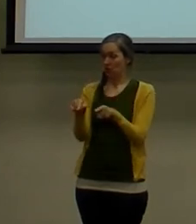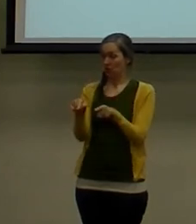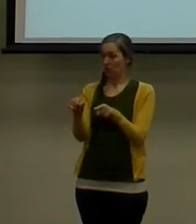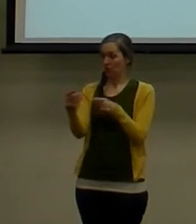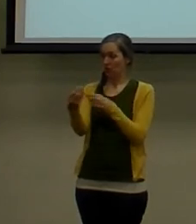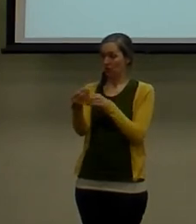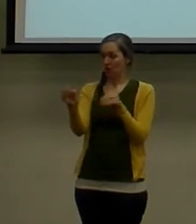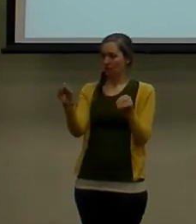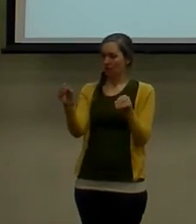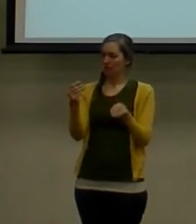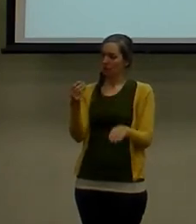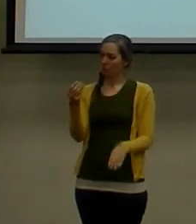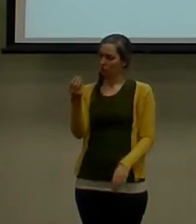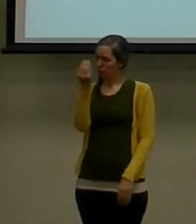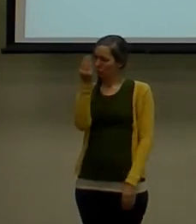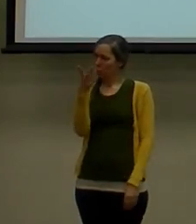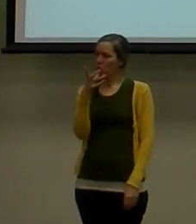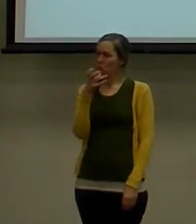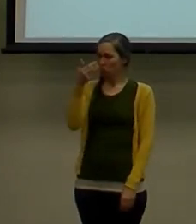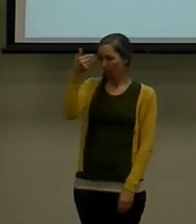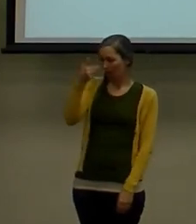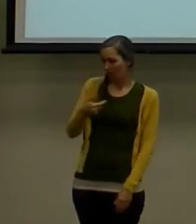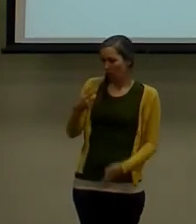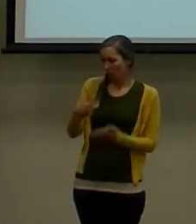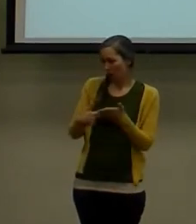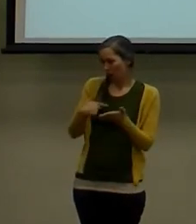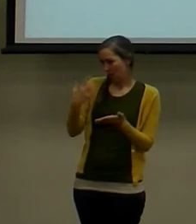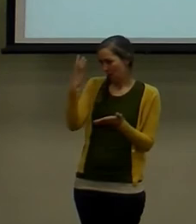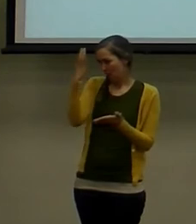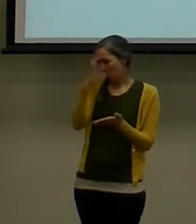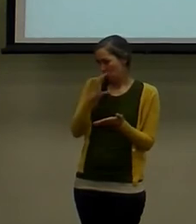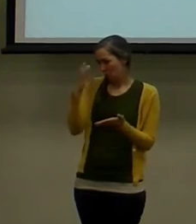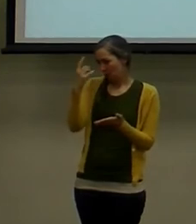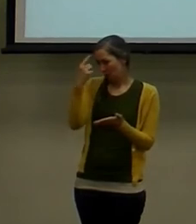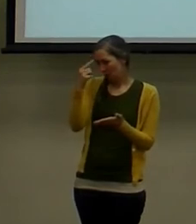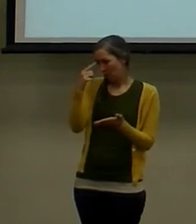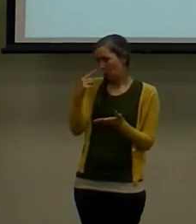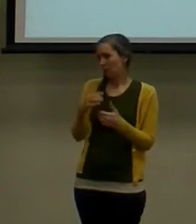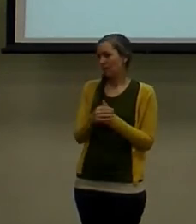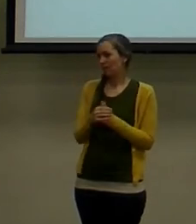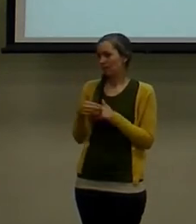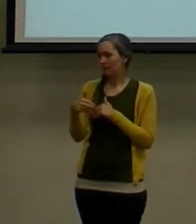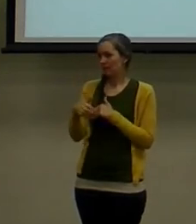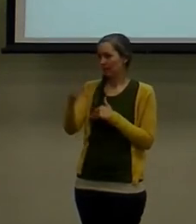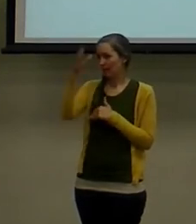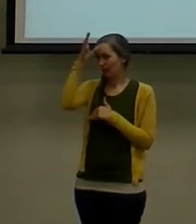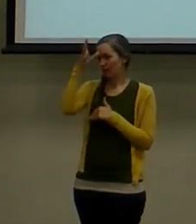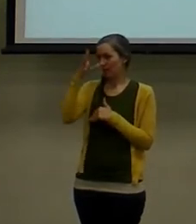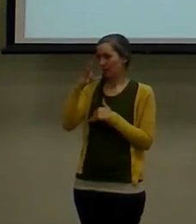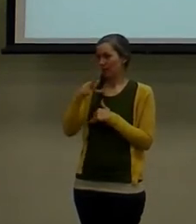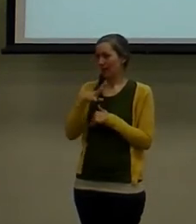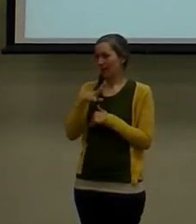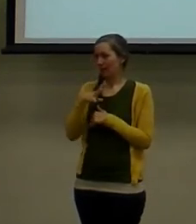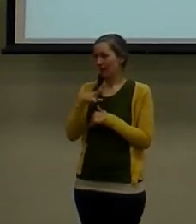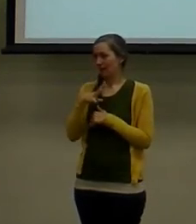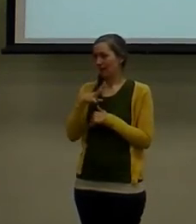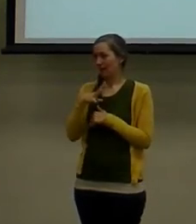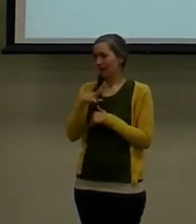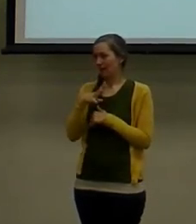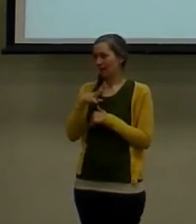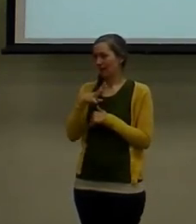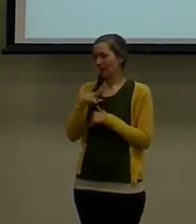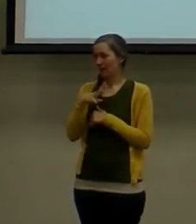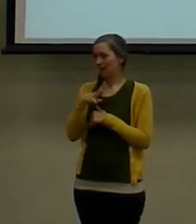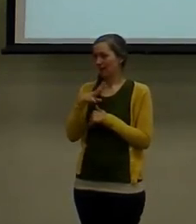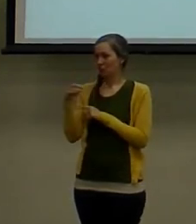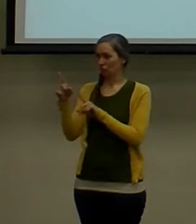office, told them who I am, what I'm looking for, they sent the men to follow everywhere, make sure this man from